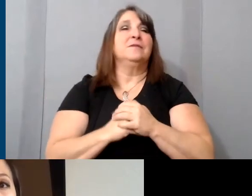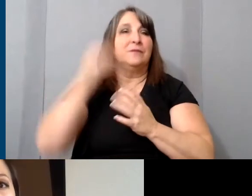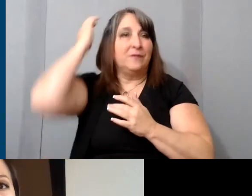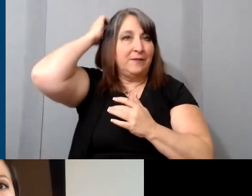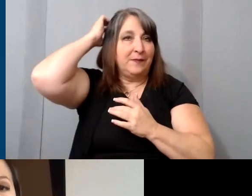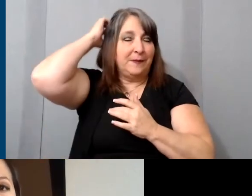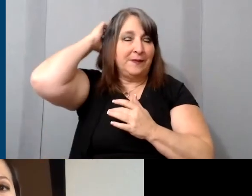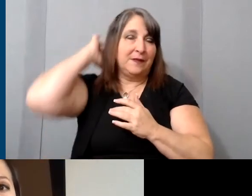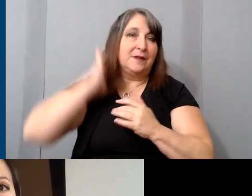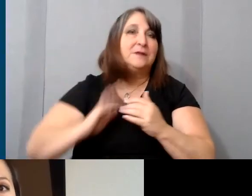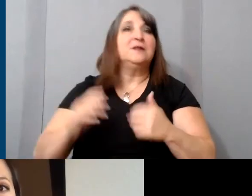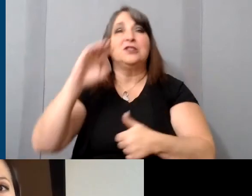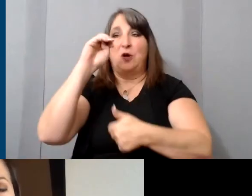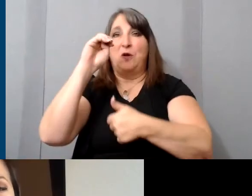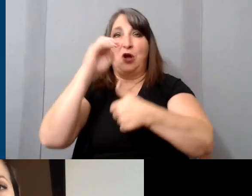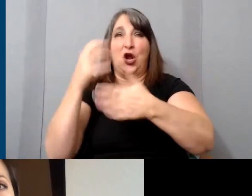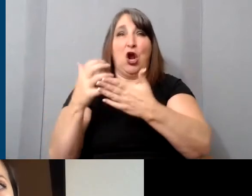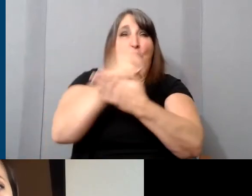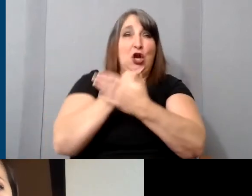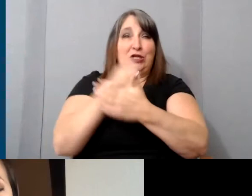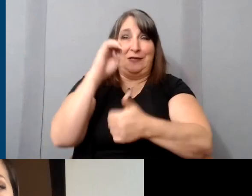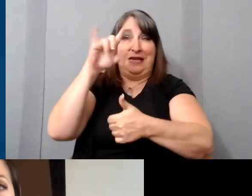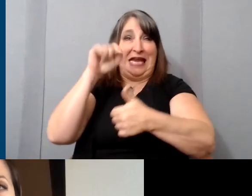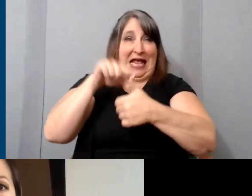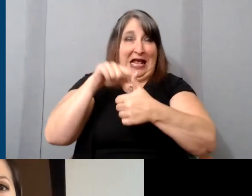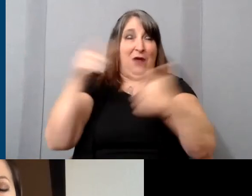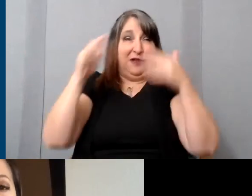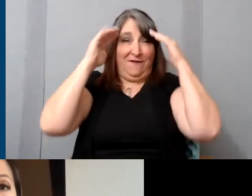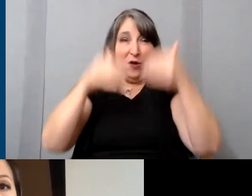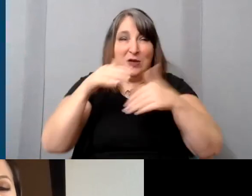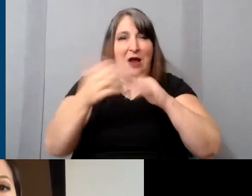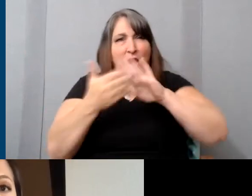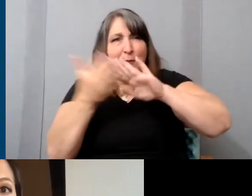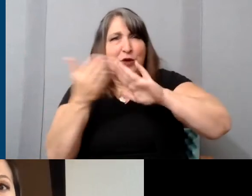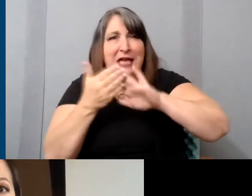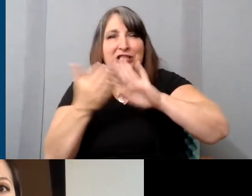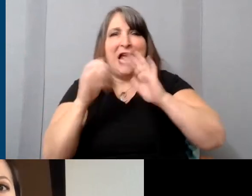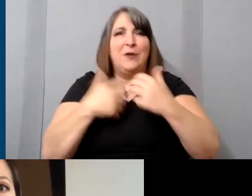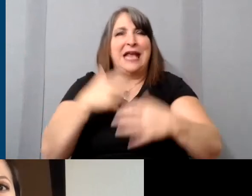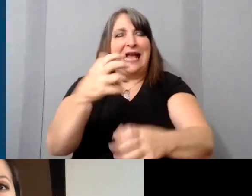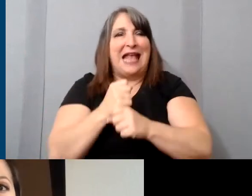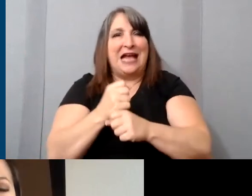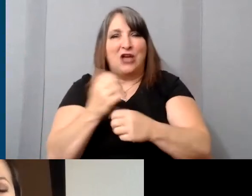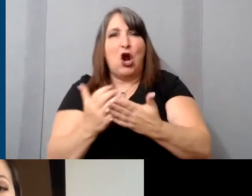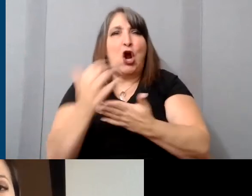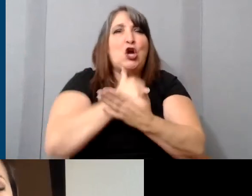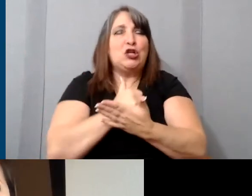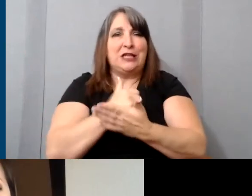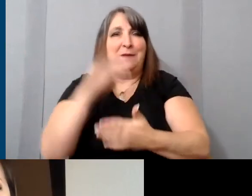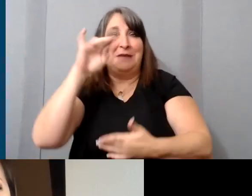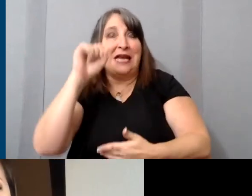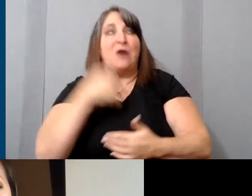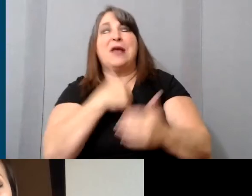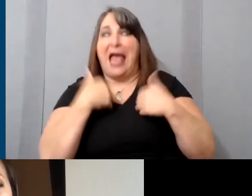So under earned media, we started off with putting a large focus on the operational side of how we can gain earned media. What we had was a very healthy